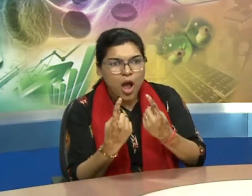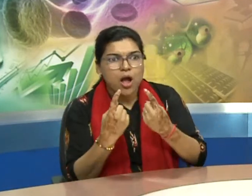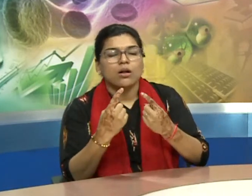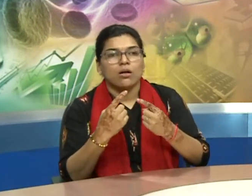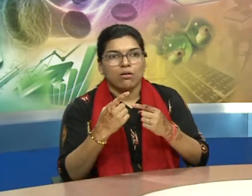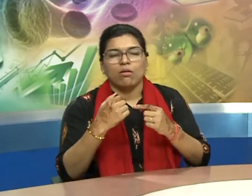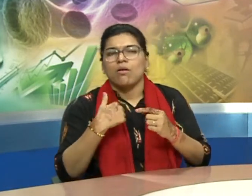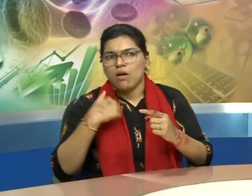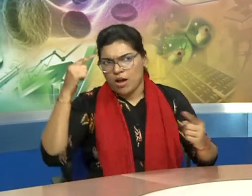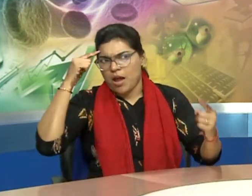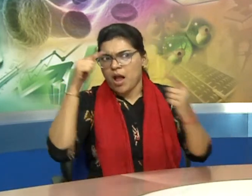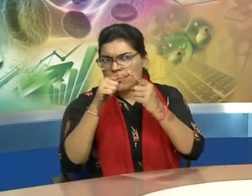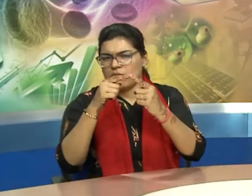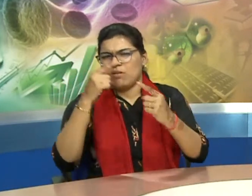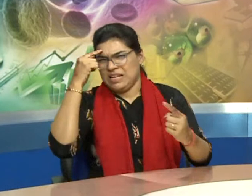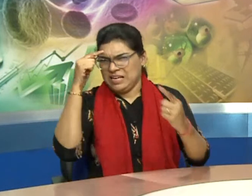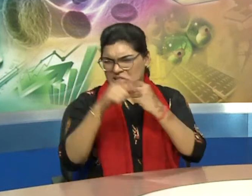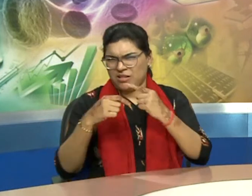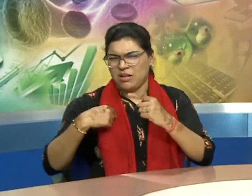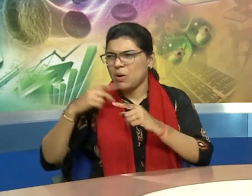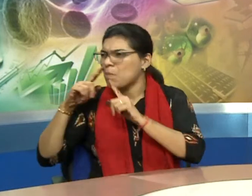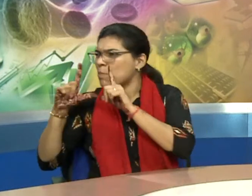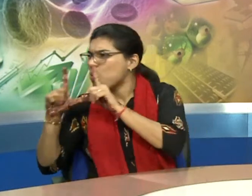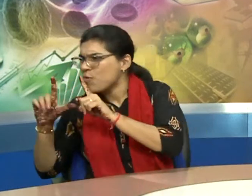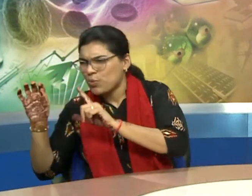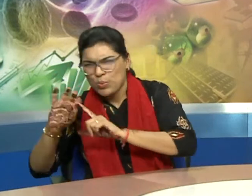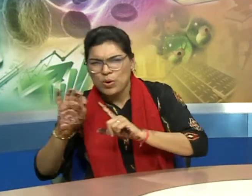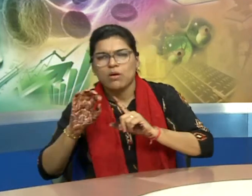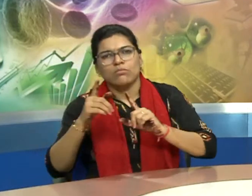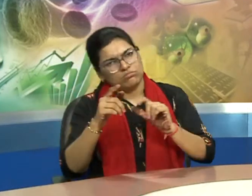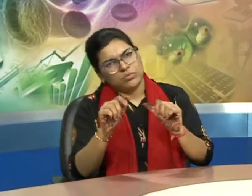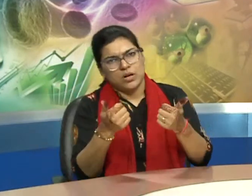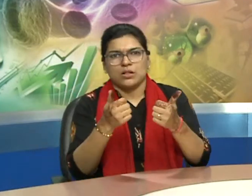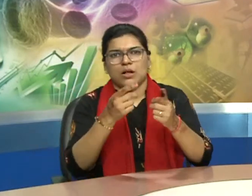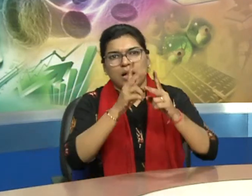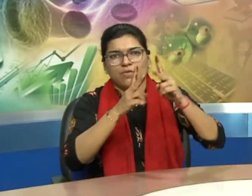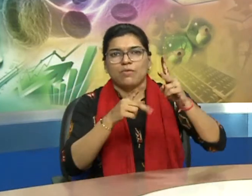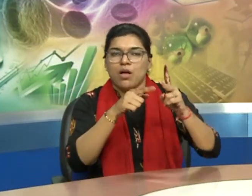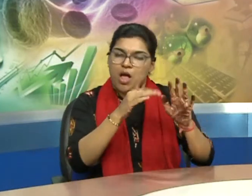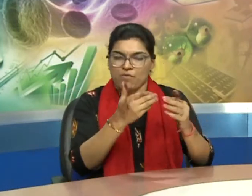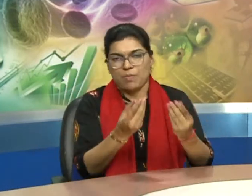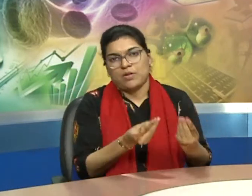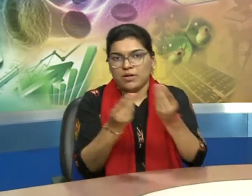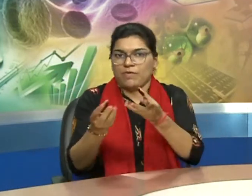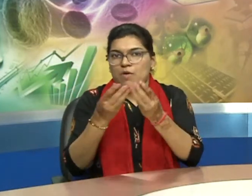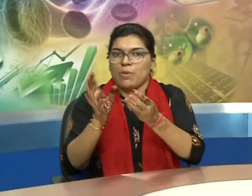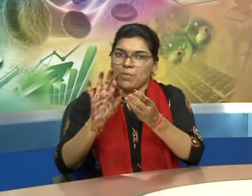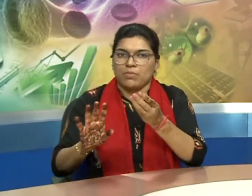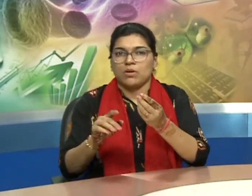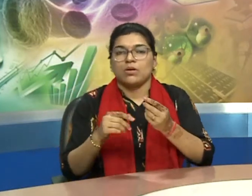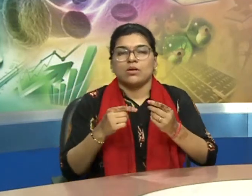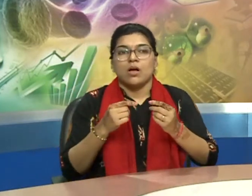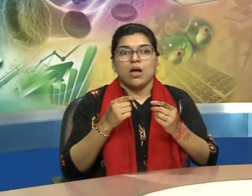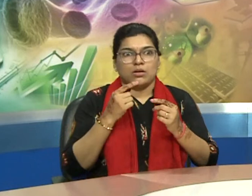the available important information is the function